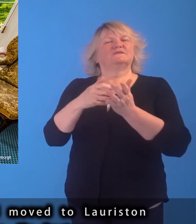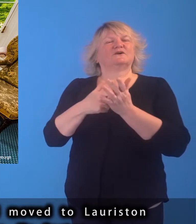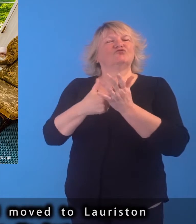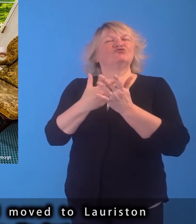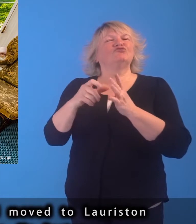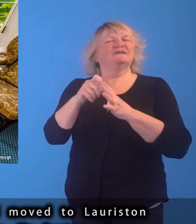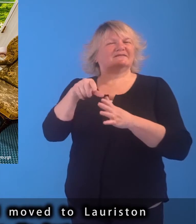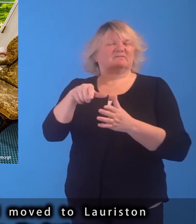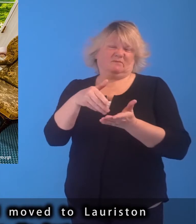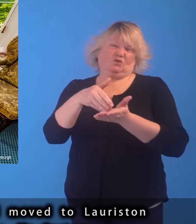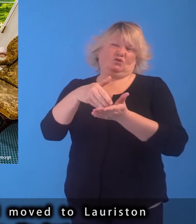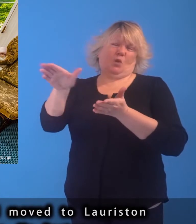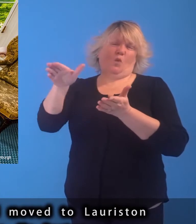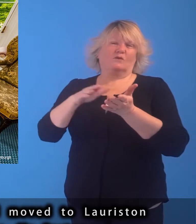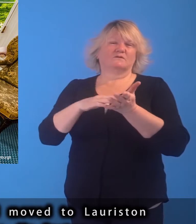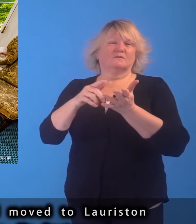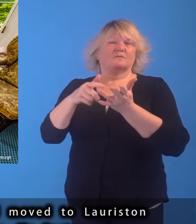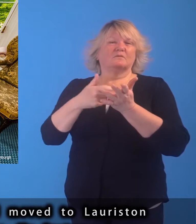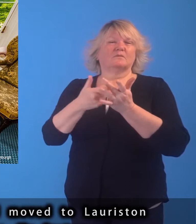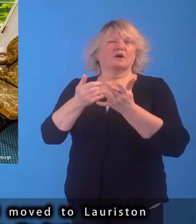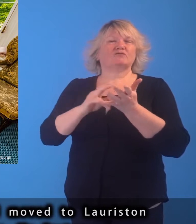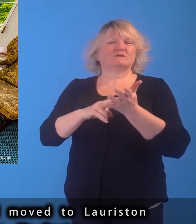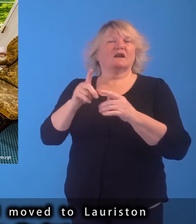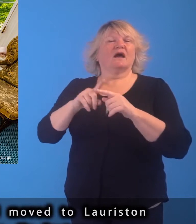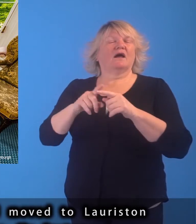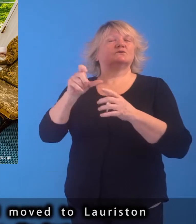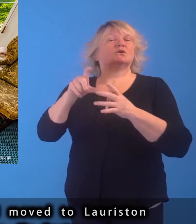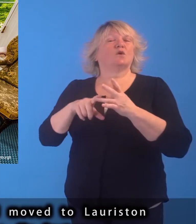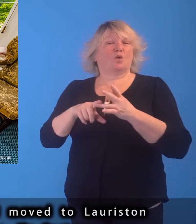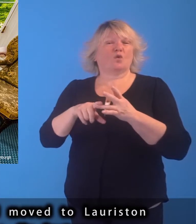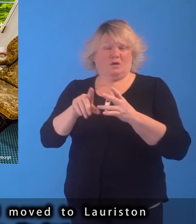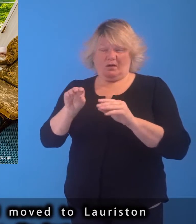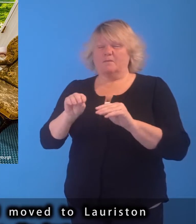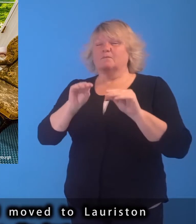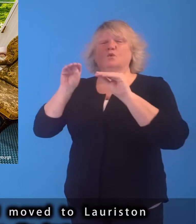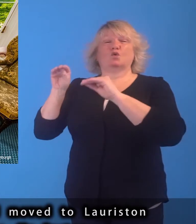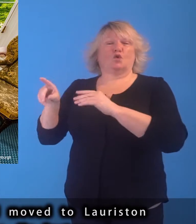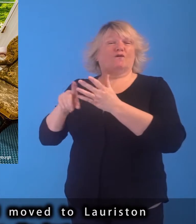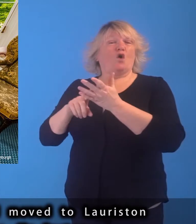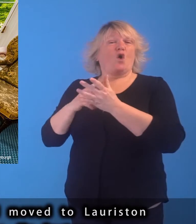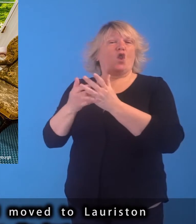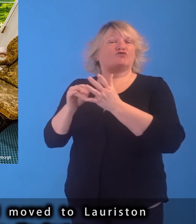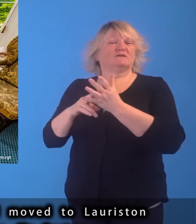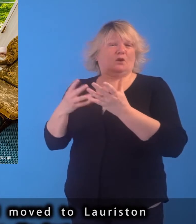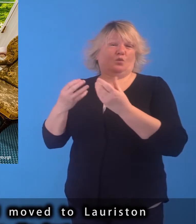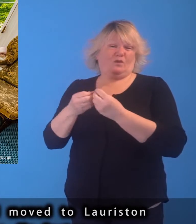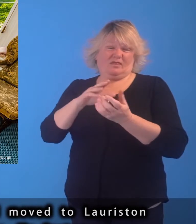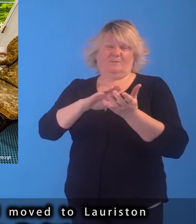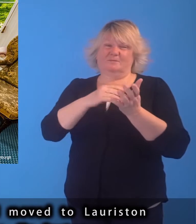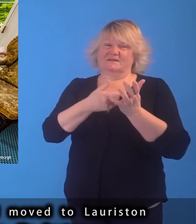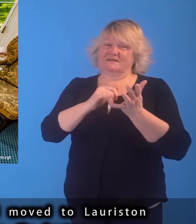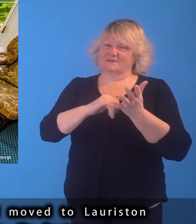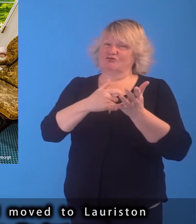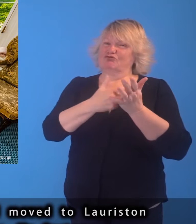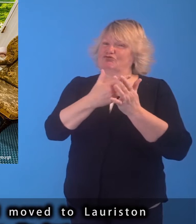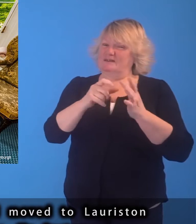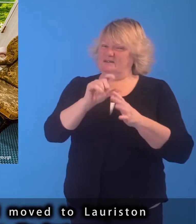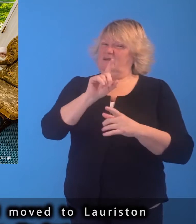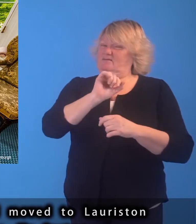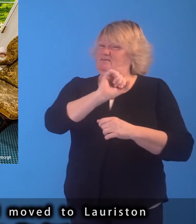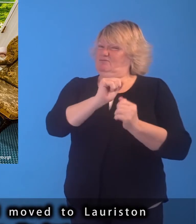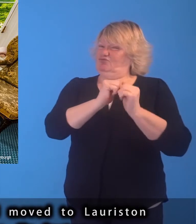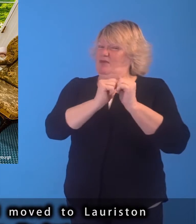In 1903, he sold Morrison & Co. and moved to Lauriston with Mrs. Reid and her brother,